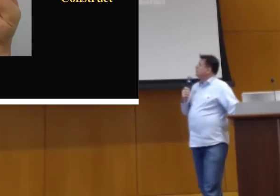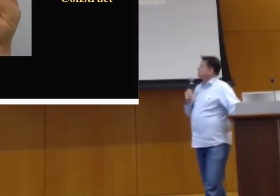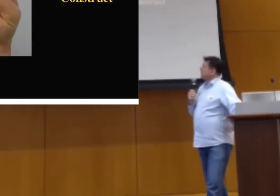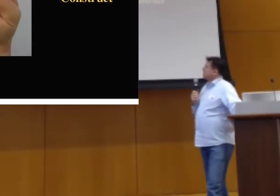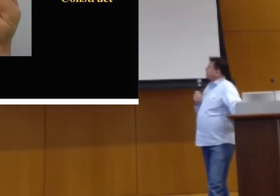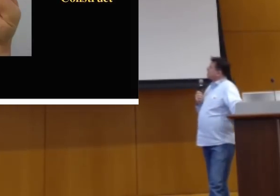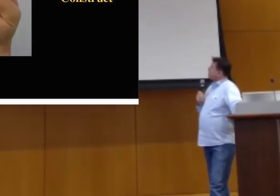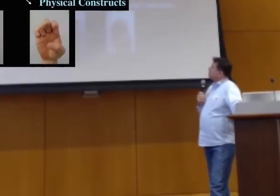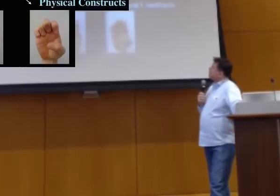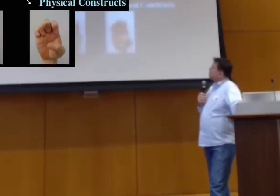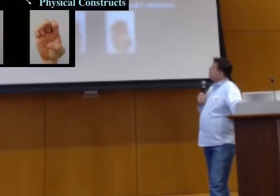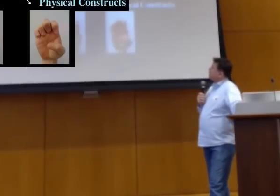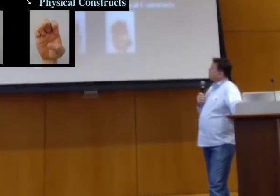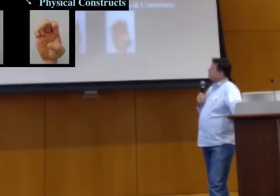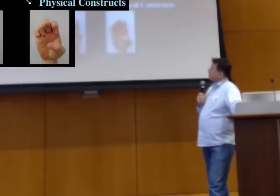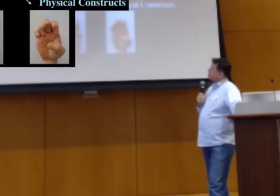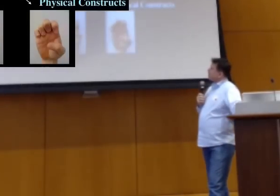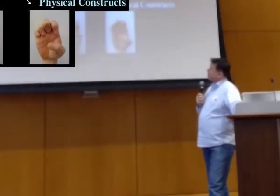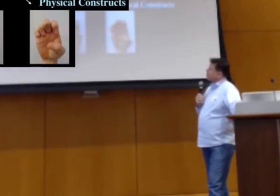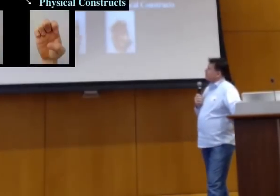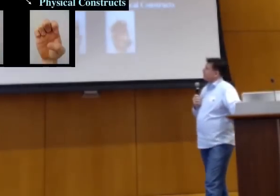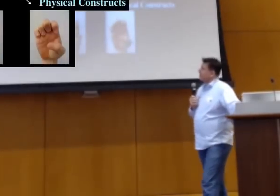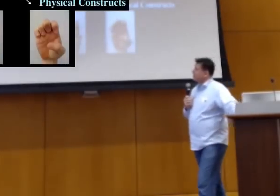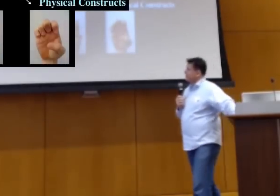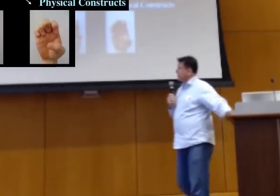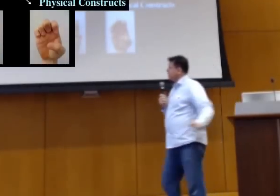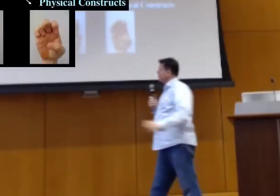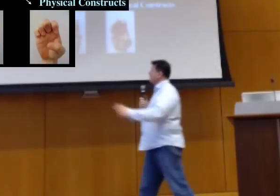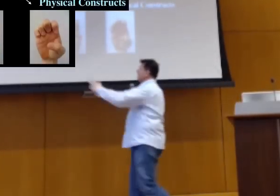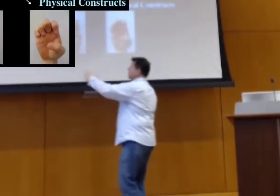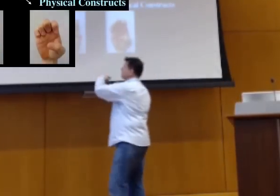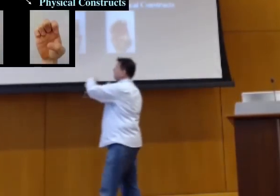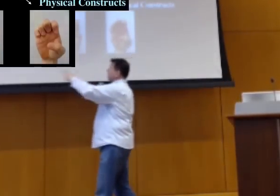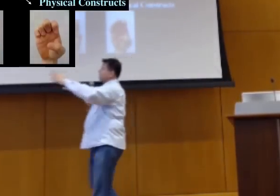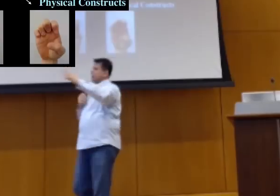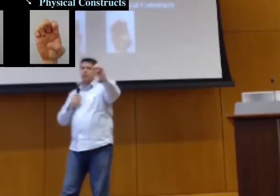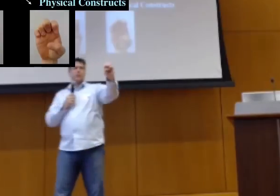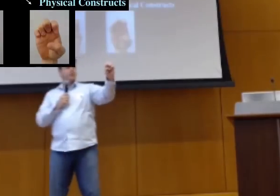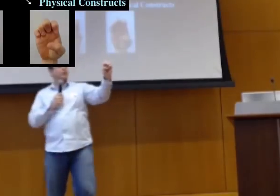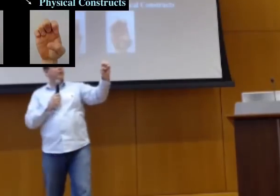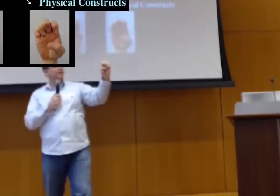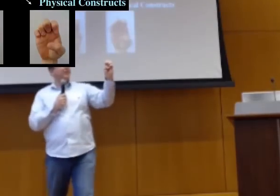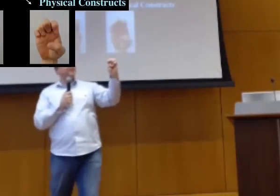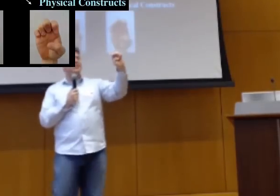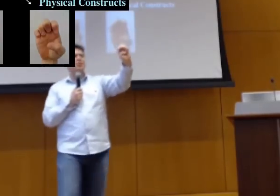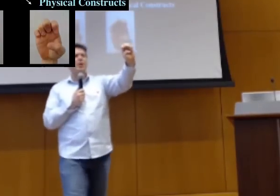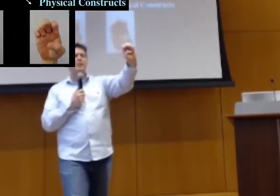So, take this concept of a mental construct, and then you have a variation. Natural variation that occurs. So, you can have an E that doesn't quite